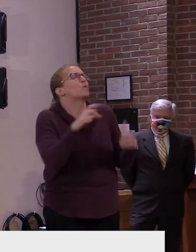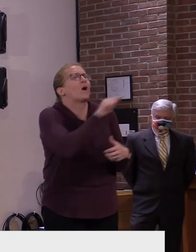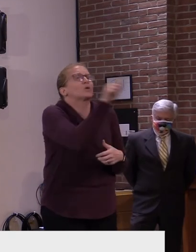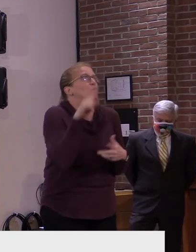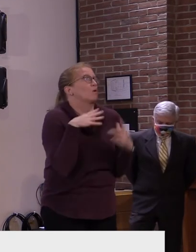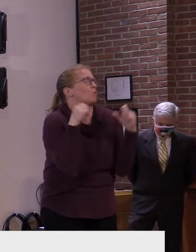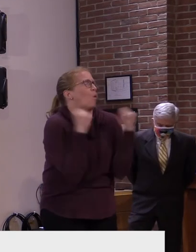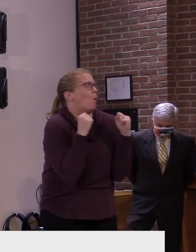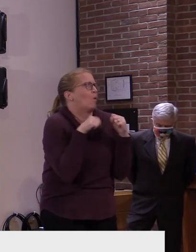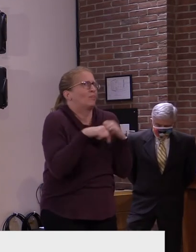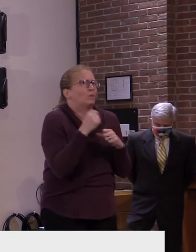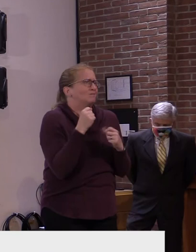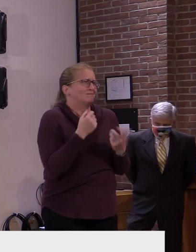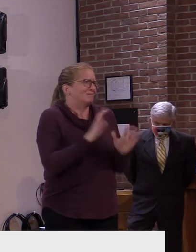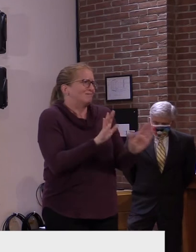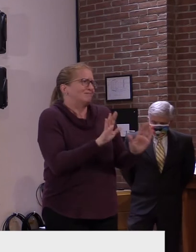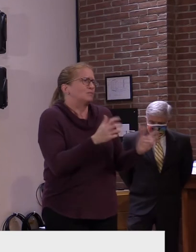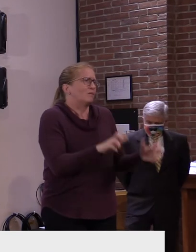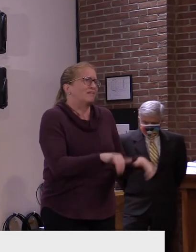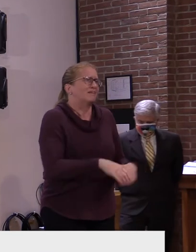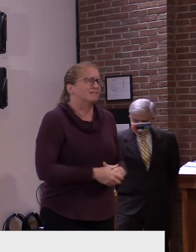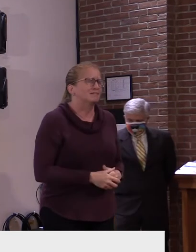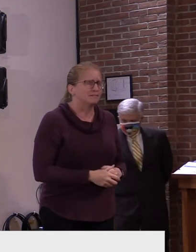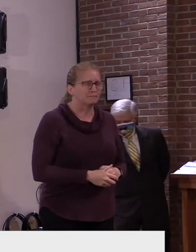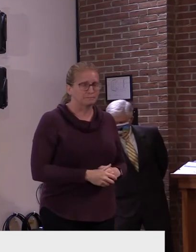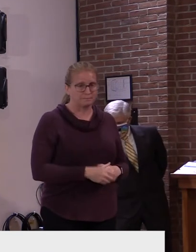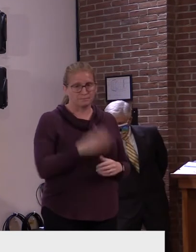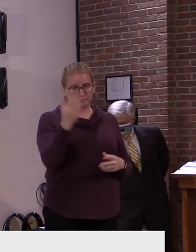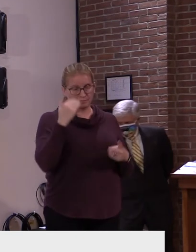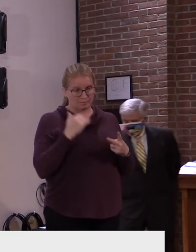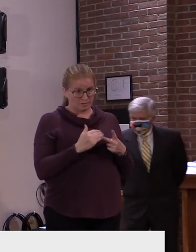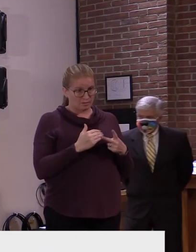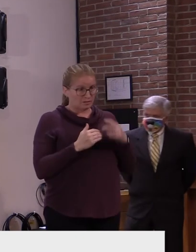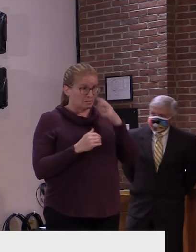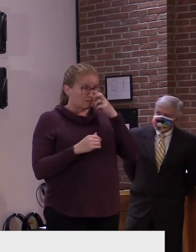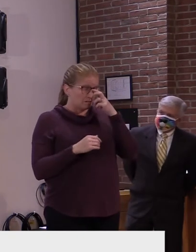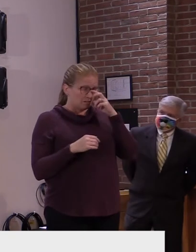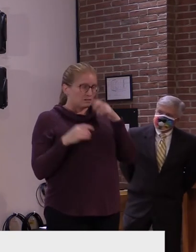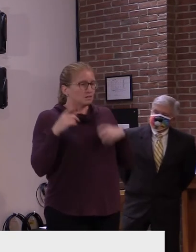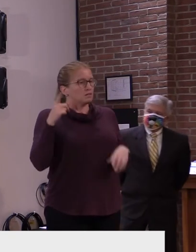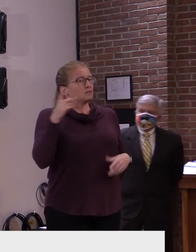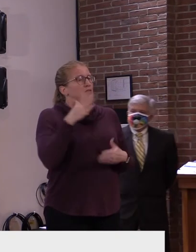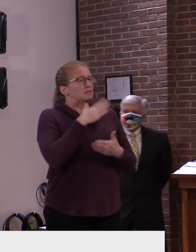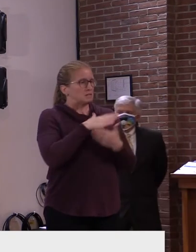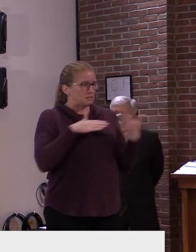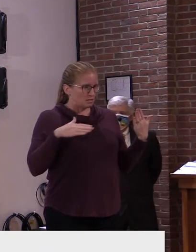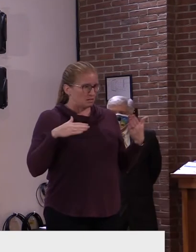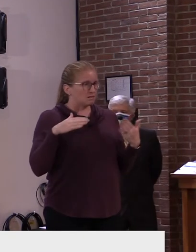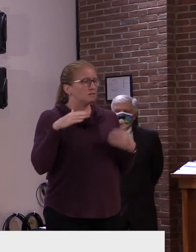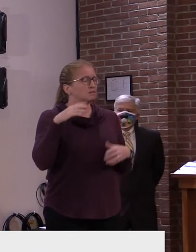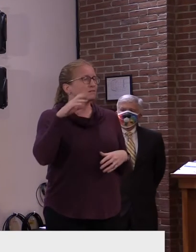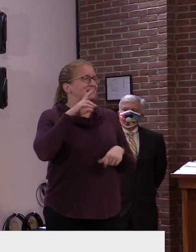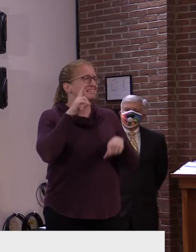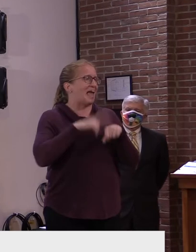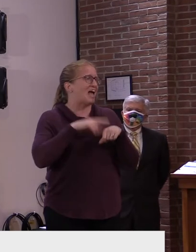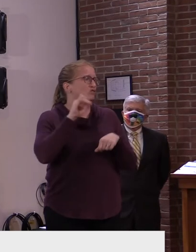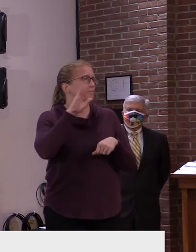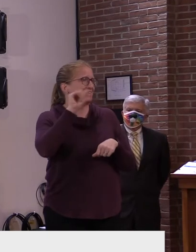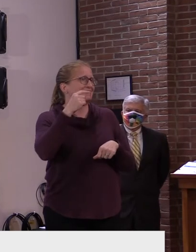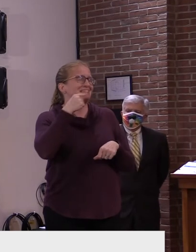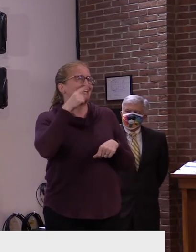governor uh not all reliable national media have called pennsylvania for president joe biden and said he has